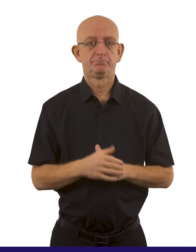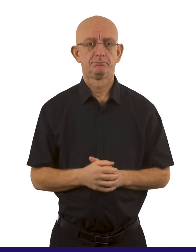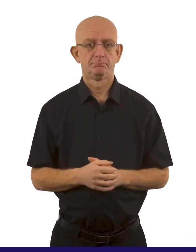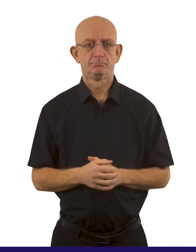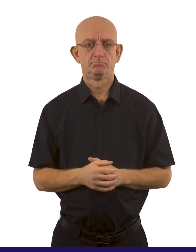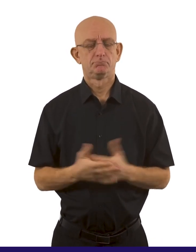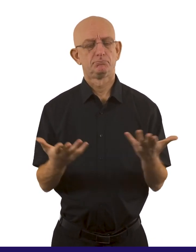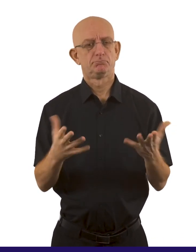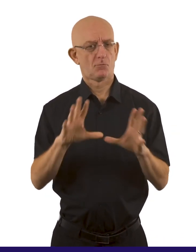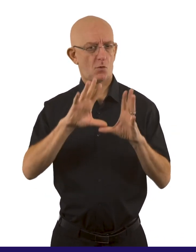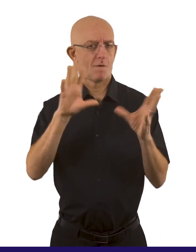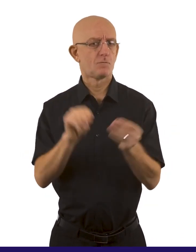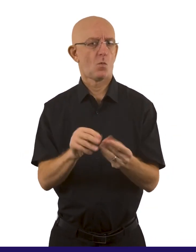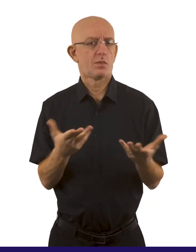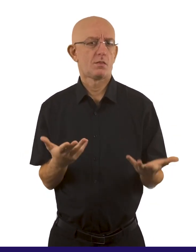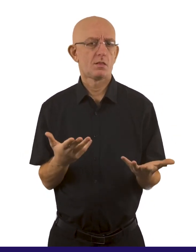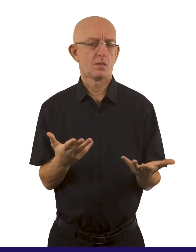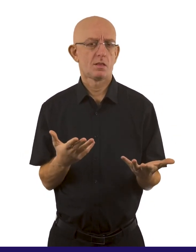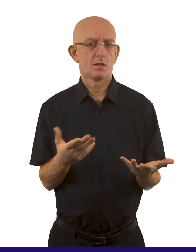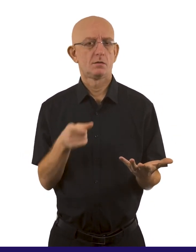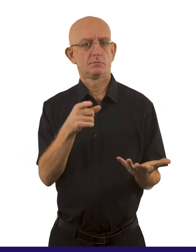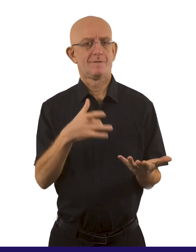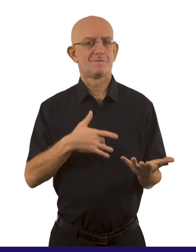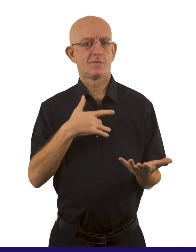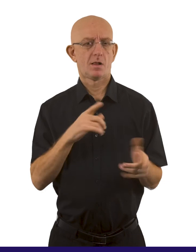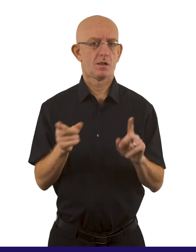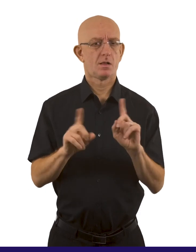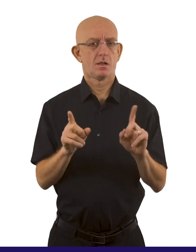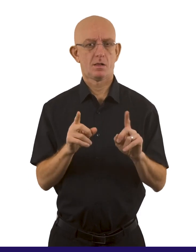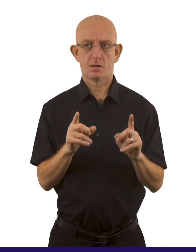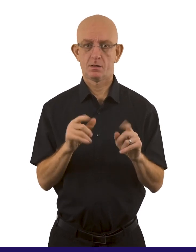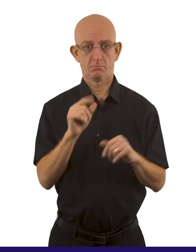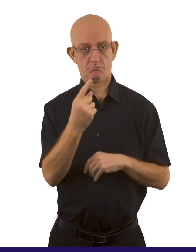Overall, to what extent do you feel that the things you do in your life are worthwhile?